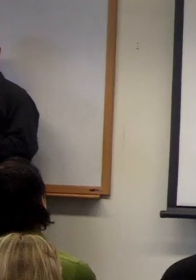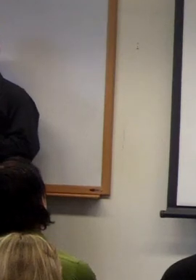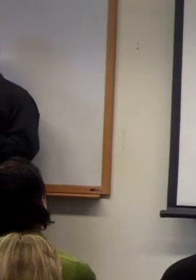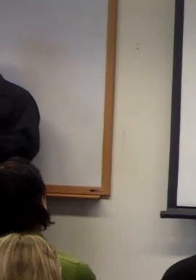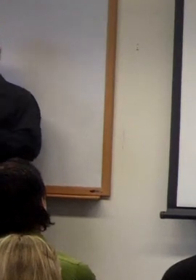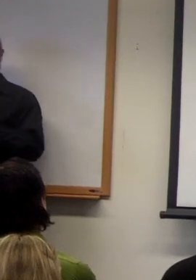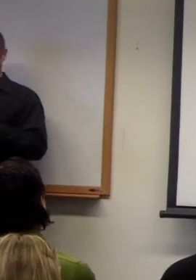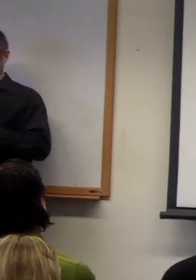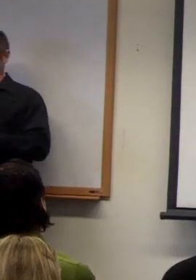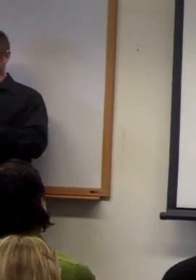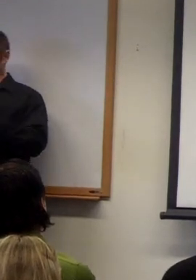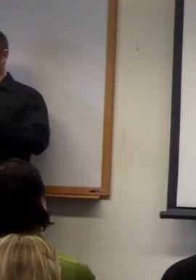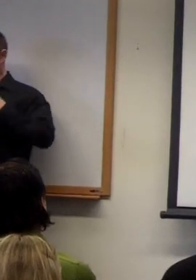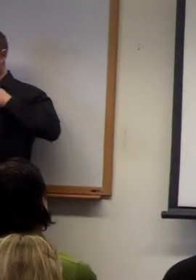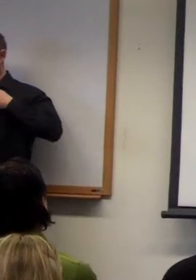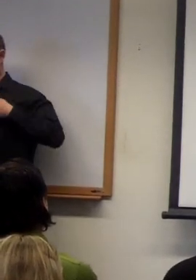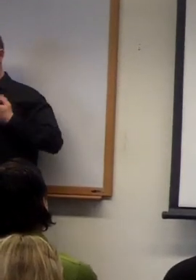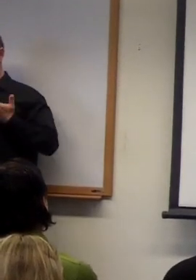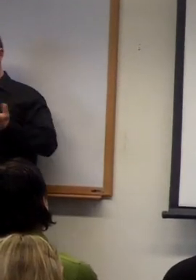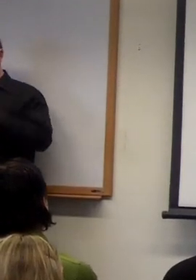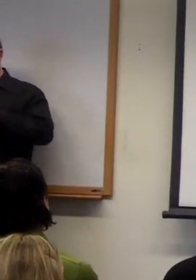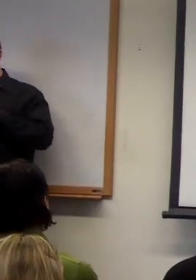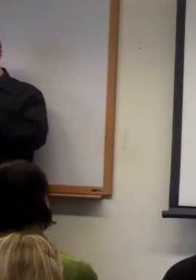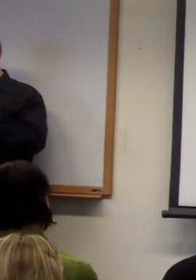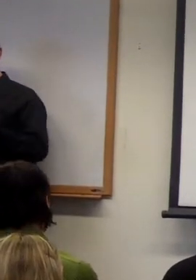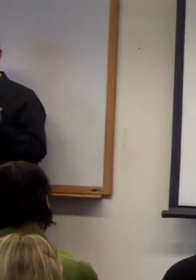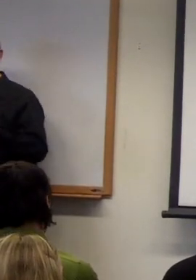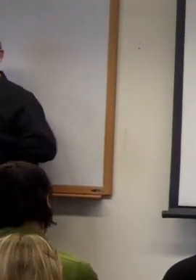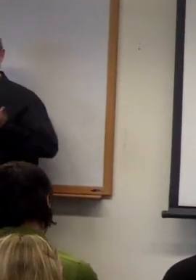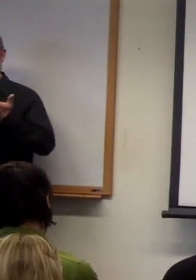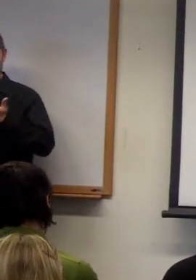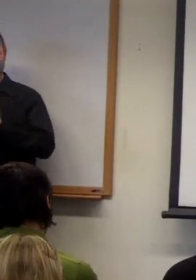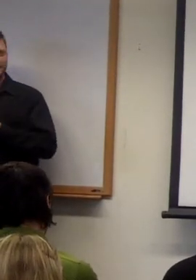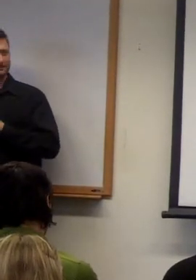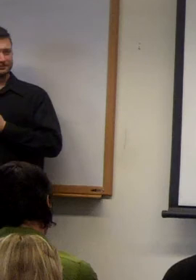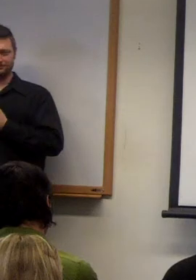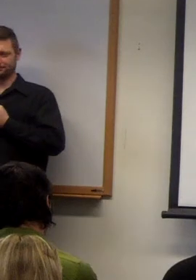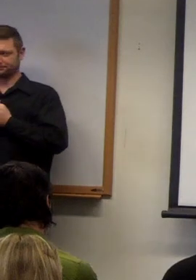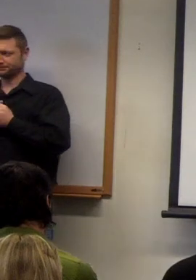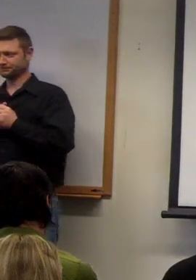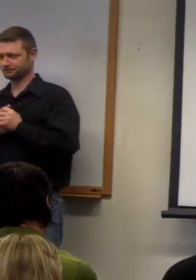My own integrity undermined, made me question myself. And I'm telling you,